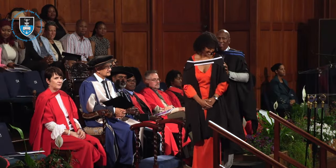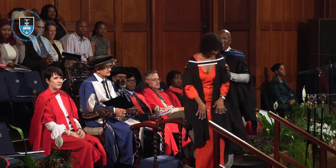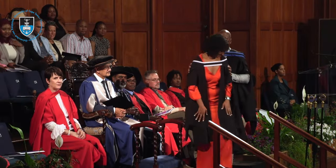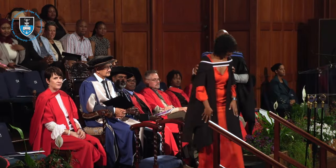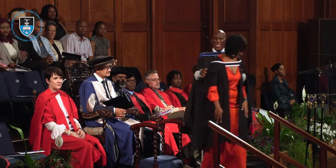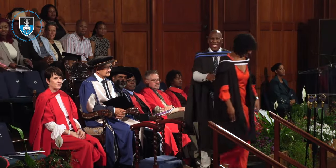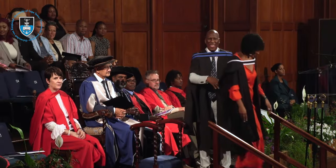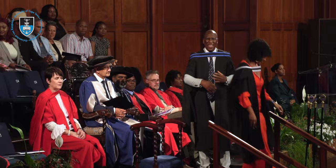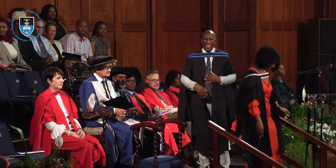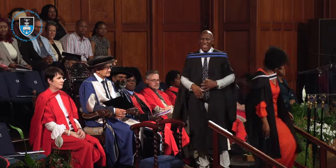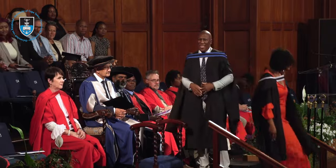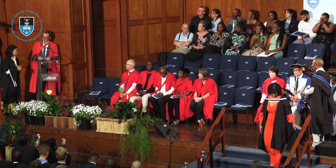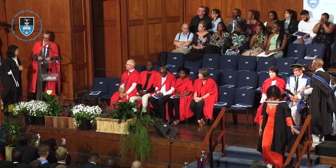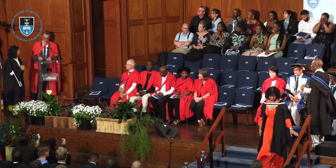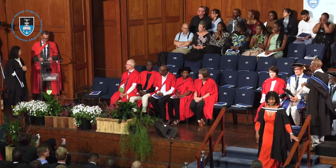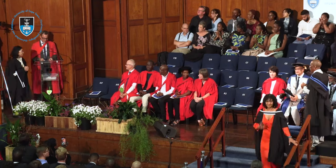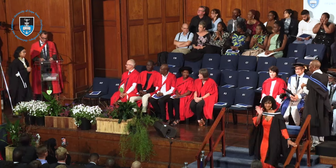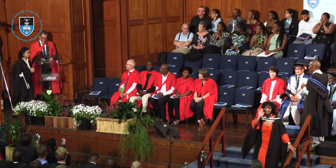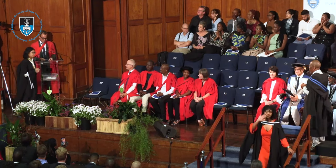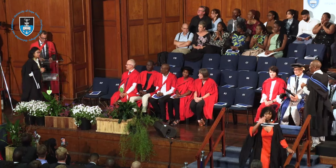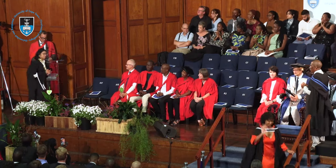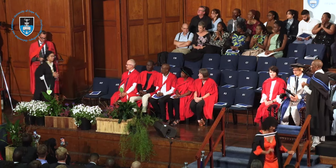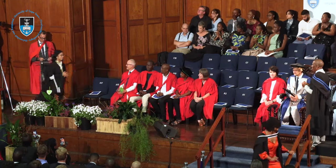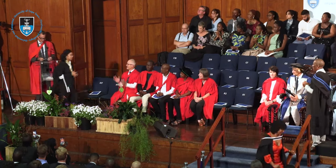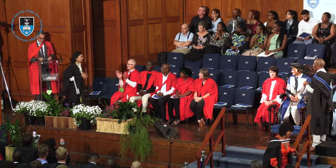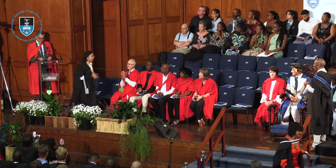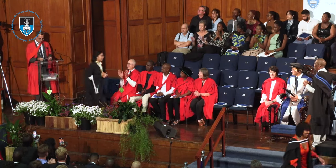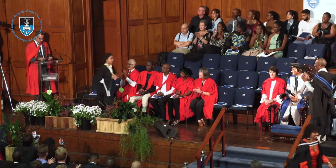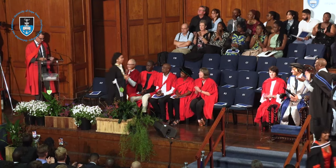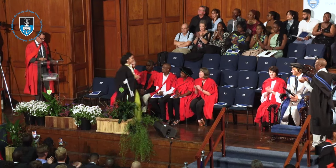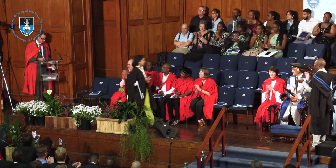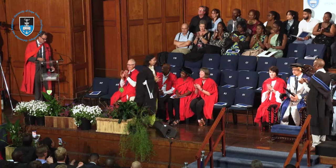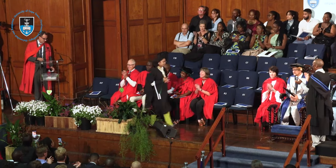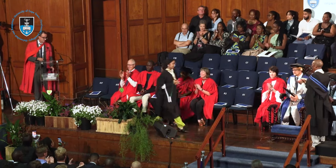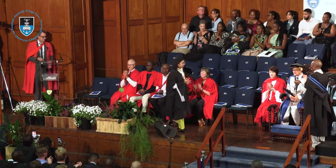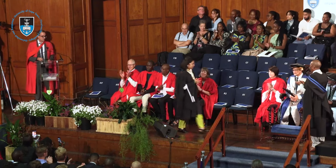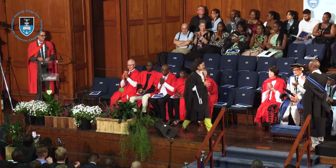For a Master of Architecture with Distinction, Naila Brown.